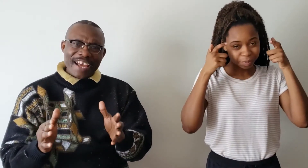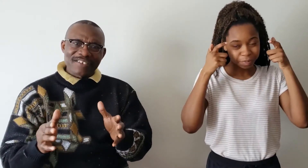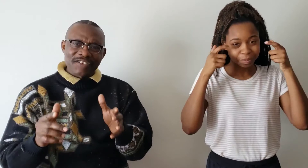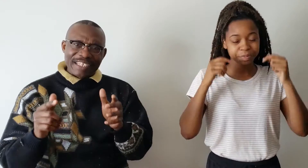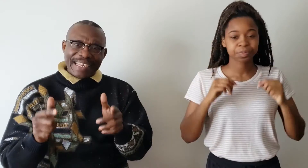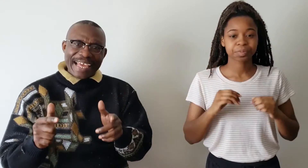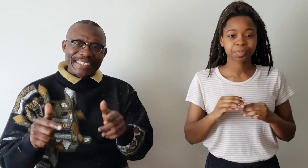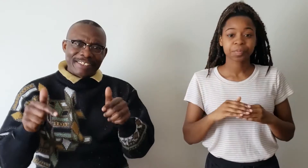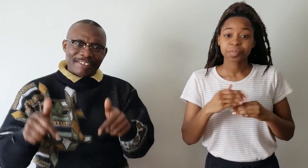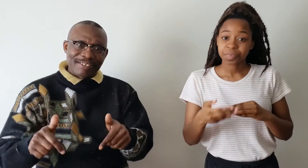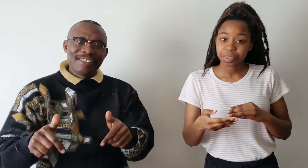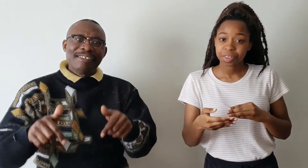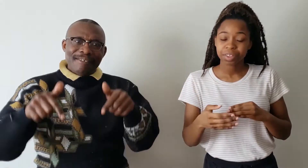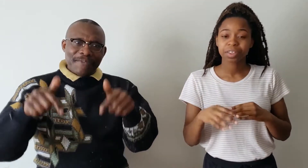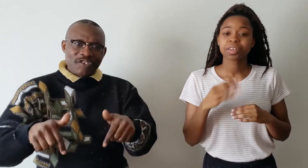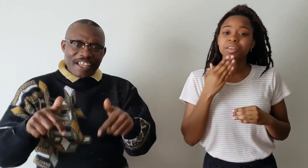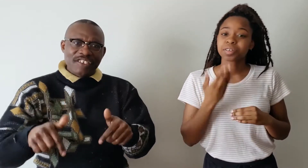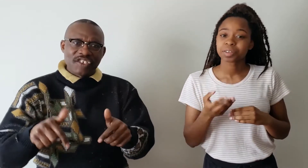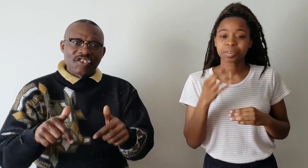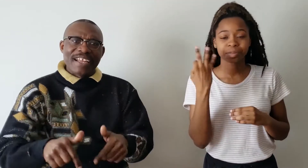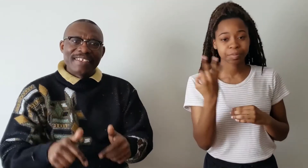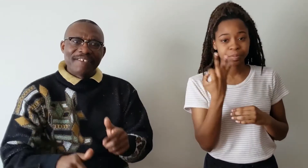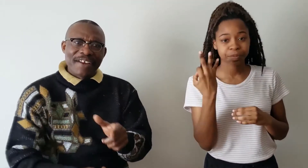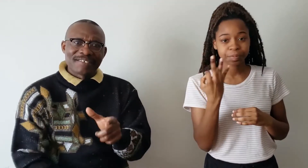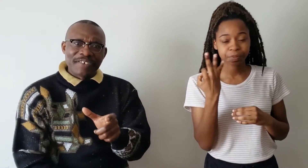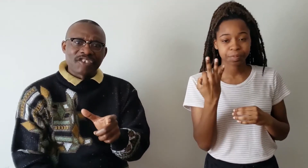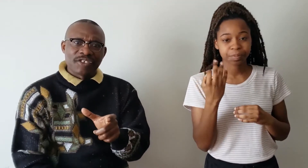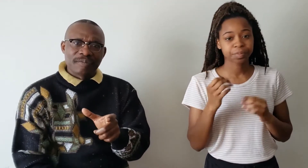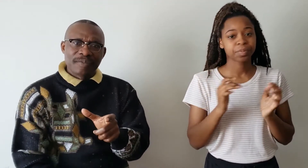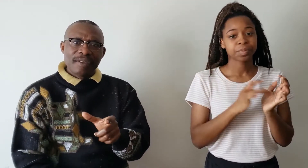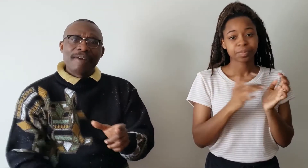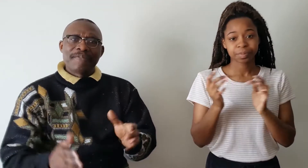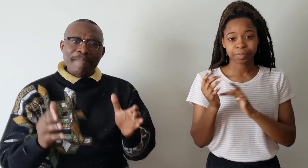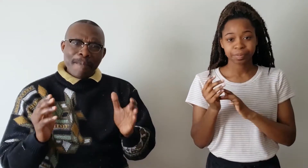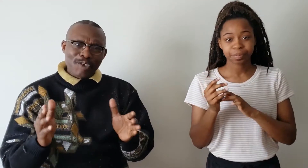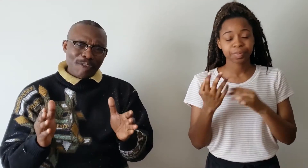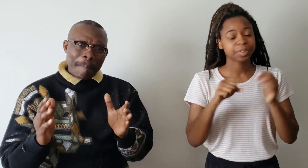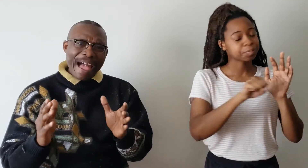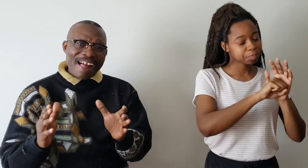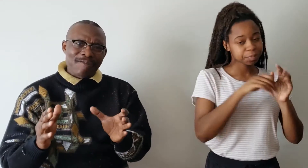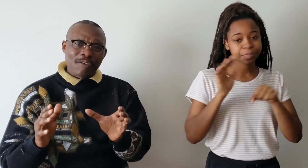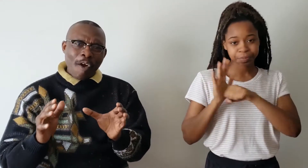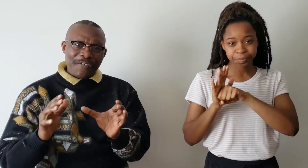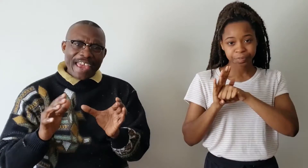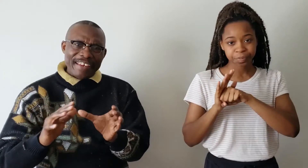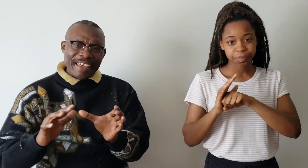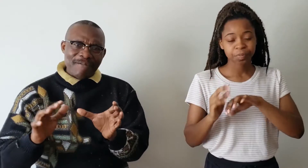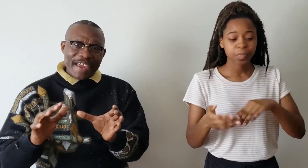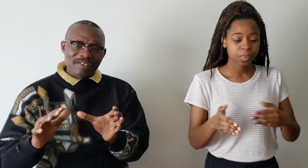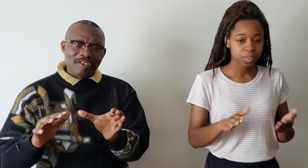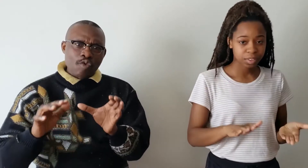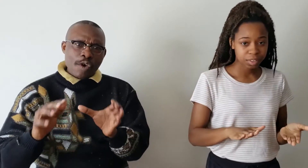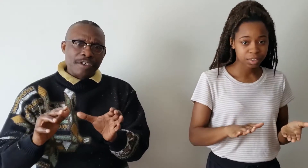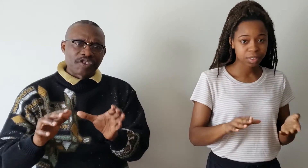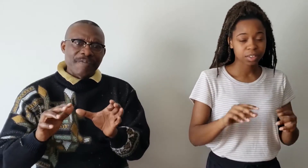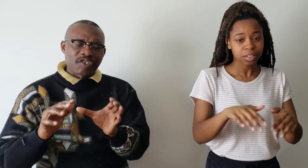has led to this Easter Sunday resurrection, the most powerful of any event the world's ever